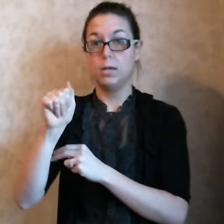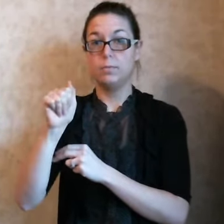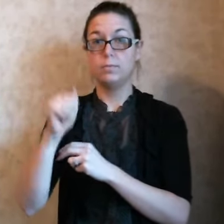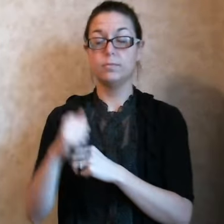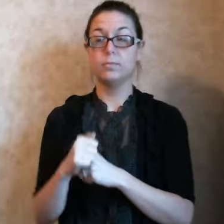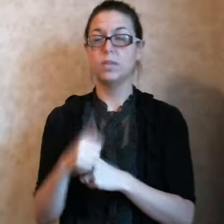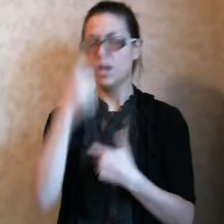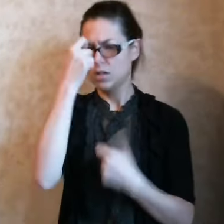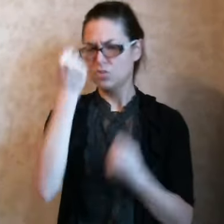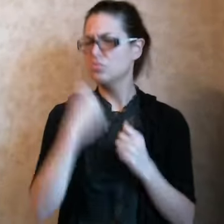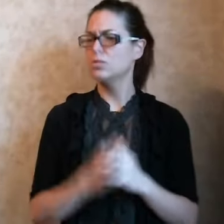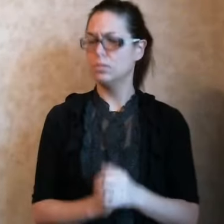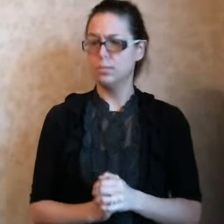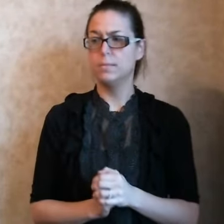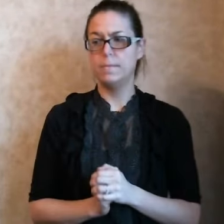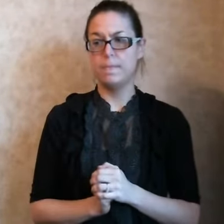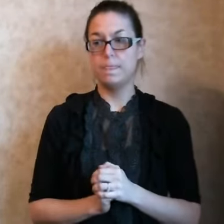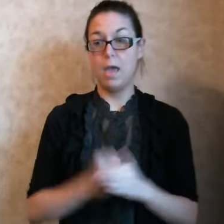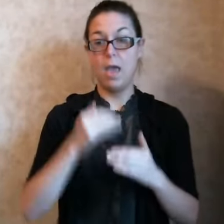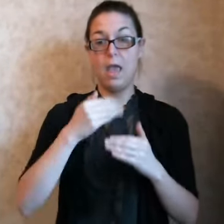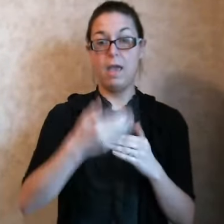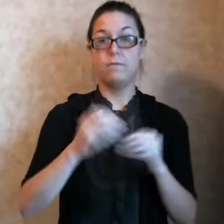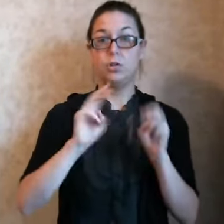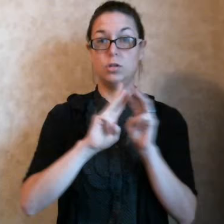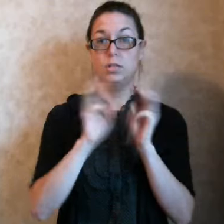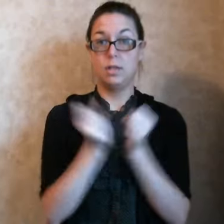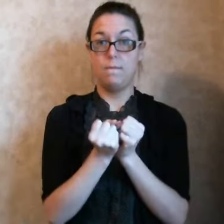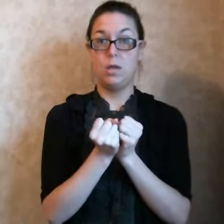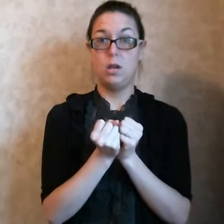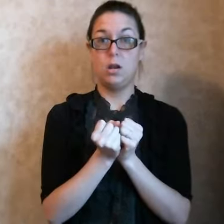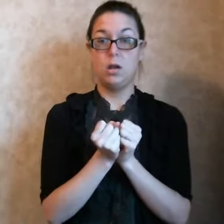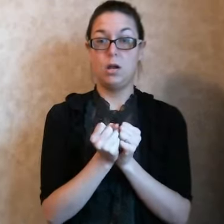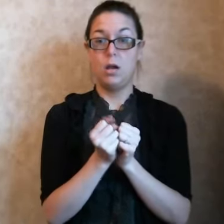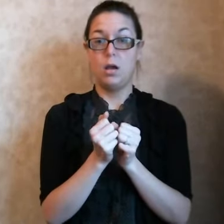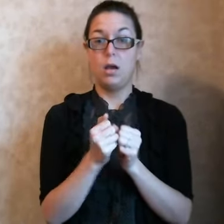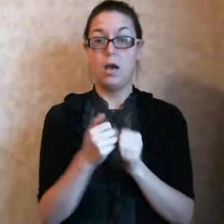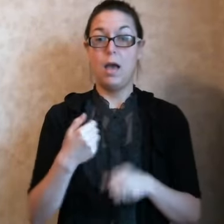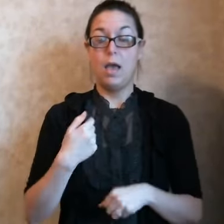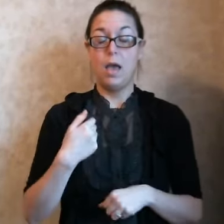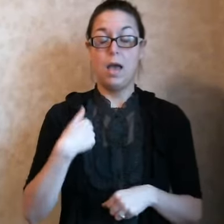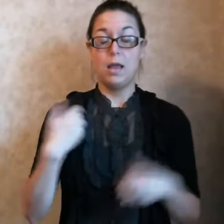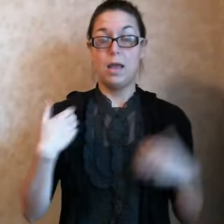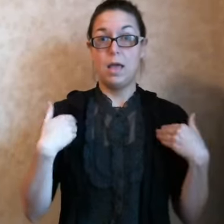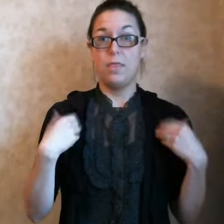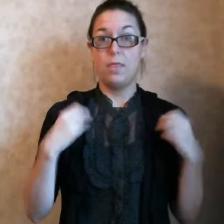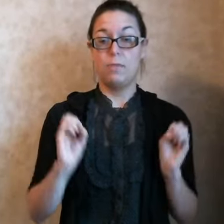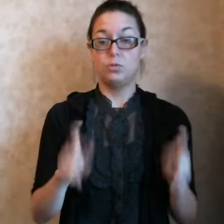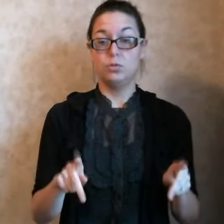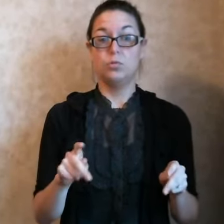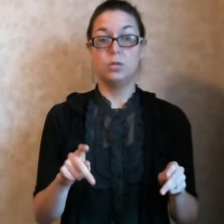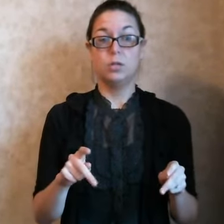After the seminar, I had the opportunity to talk to 3 people. I talked to 1 parent and